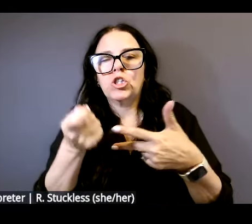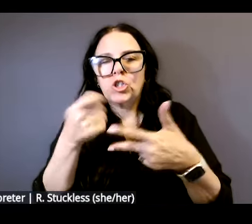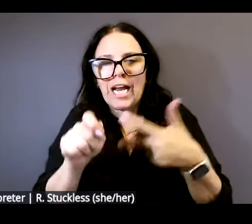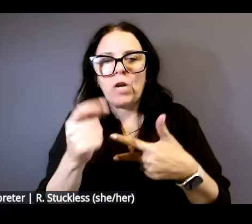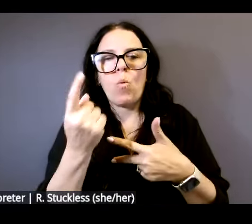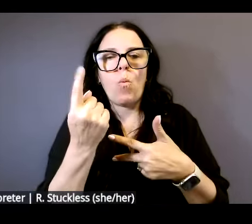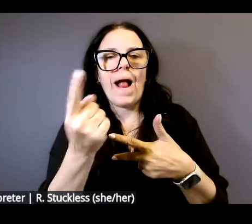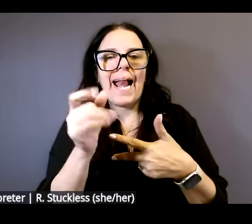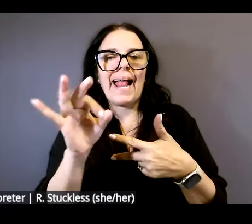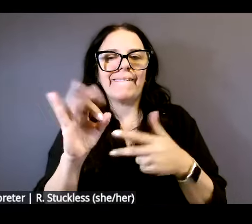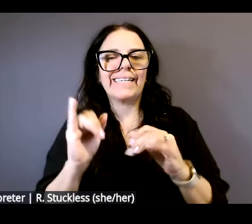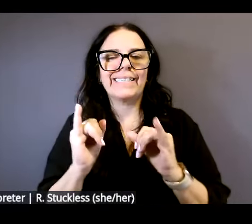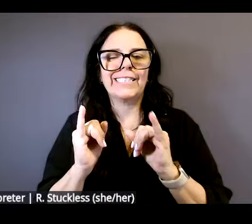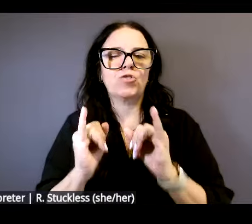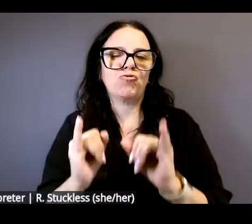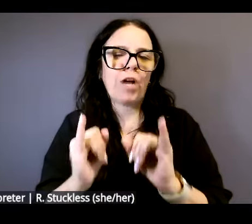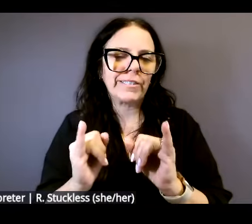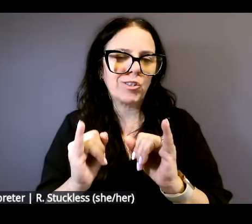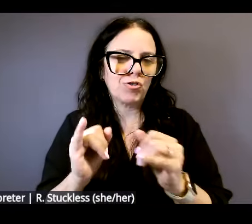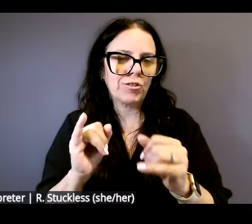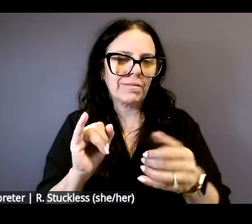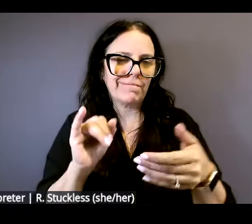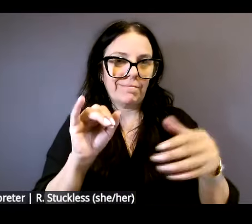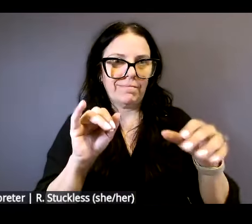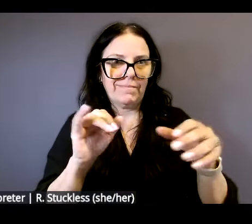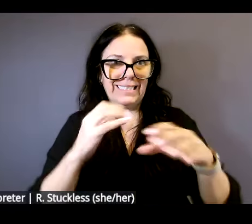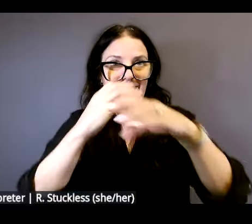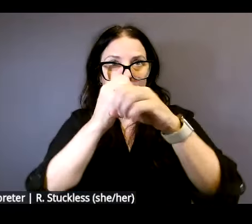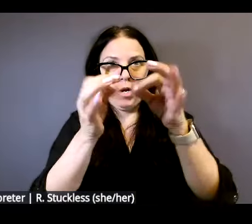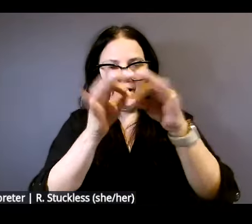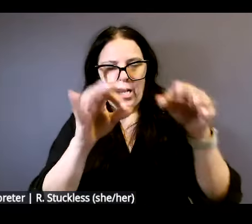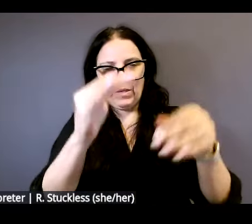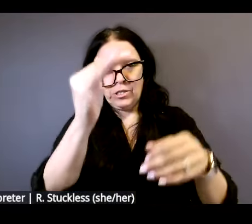the instructional pieces under the summary language